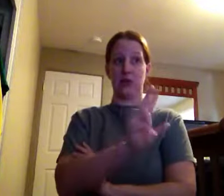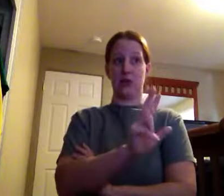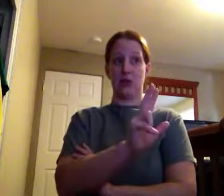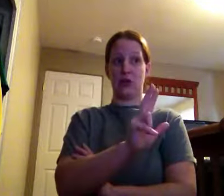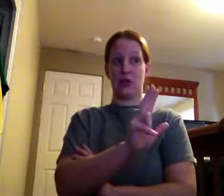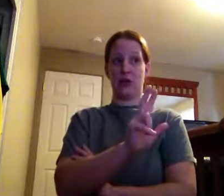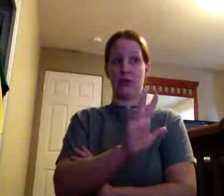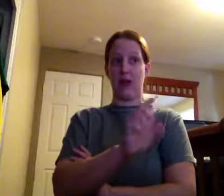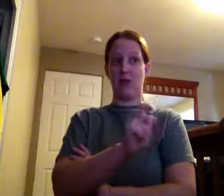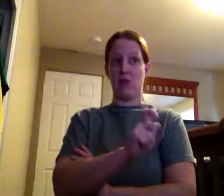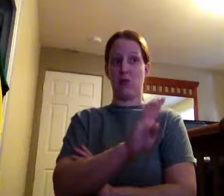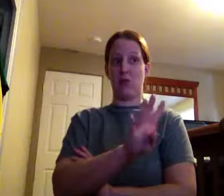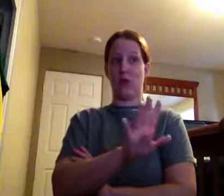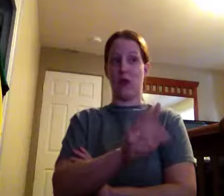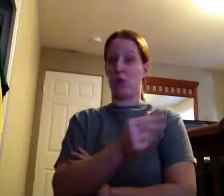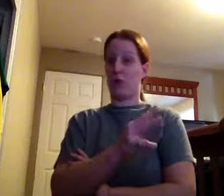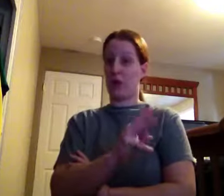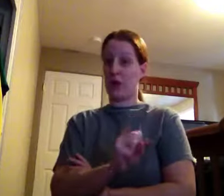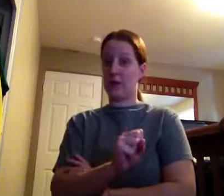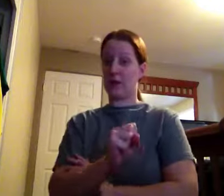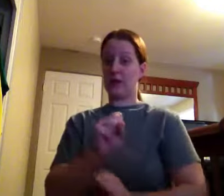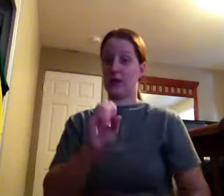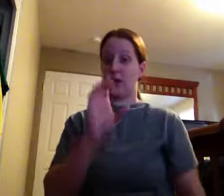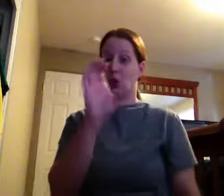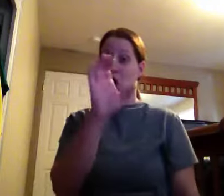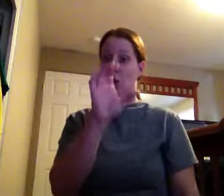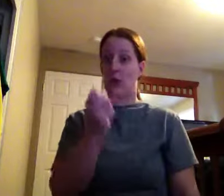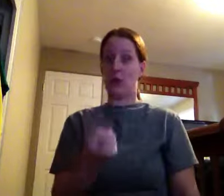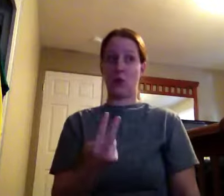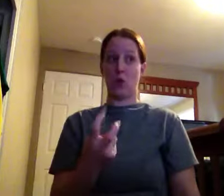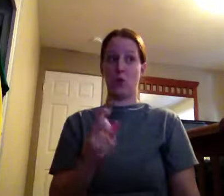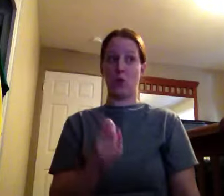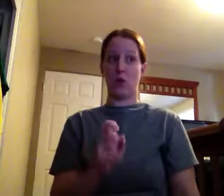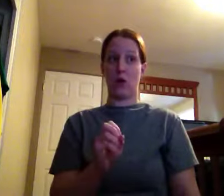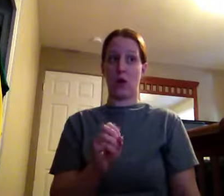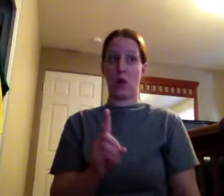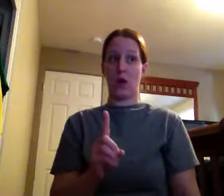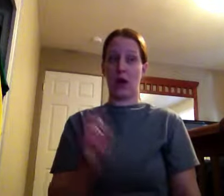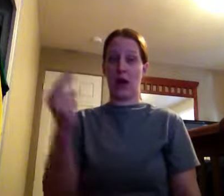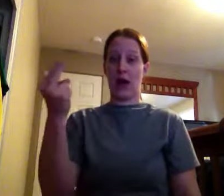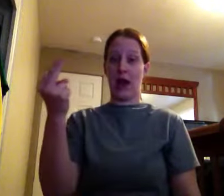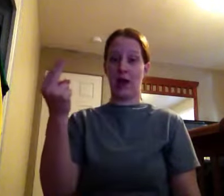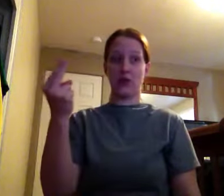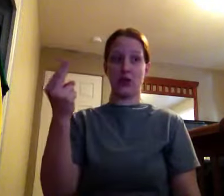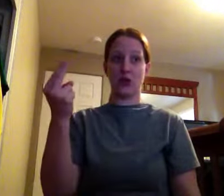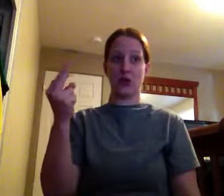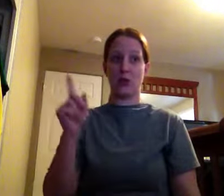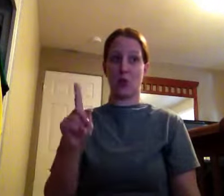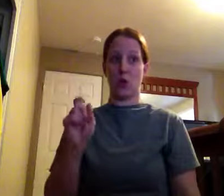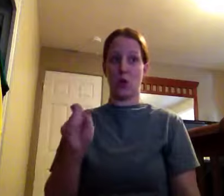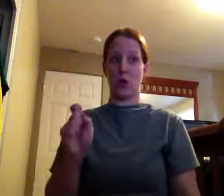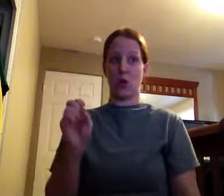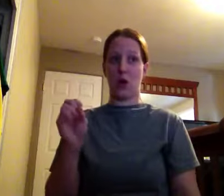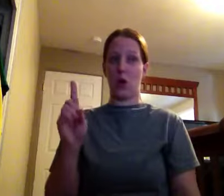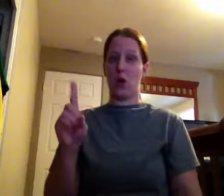35.45 grams. Carbon is 12.01. And hydrogen is 1.01, but there's two of them. So